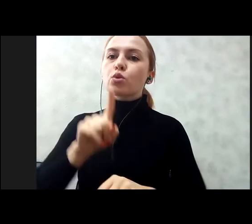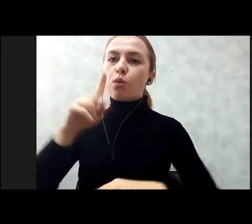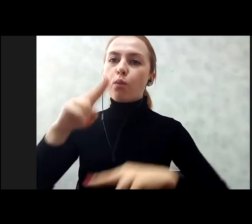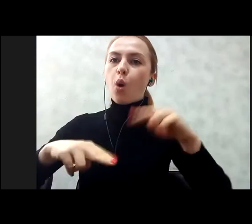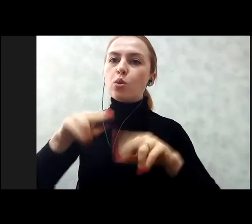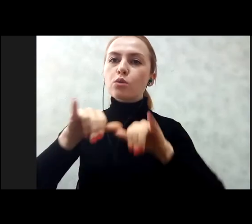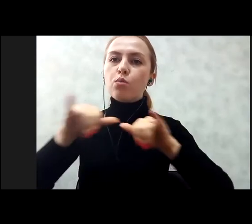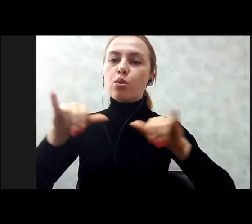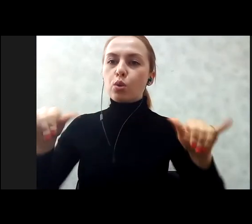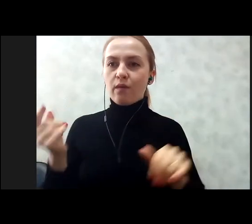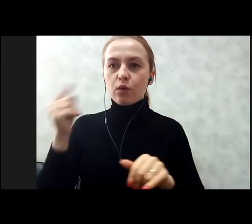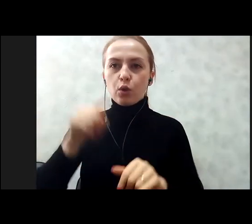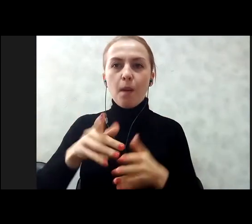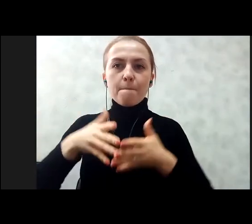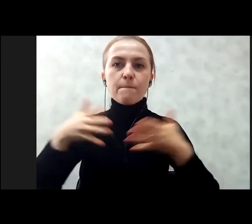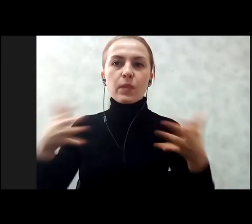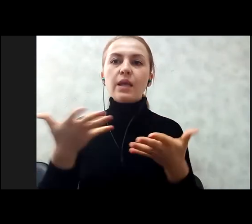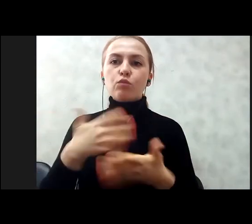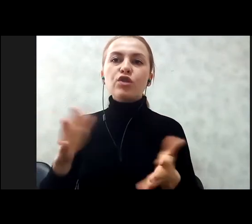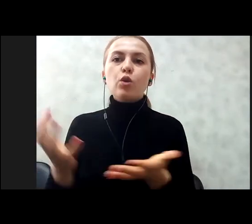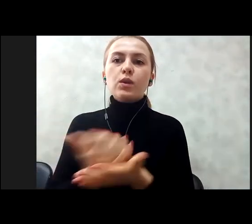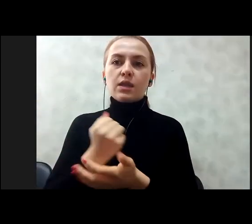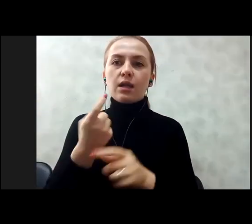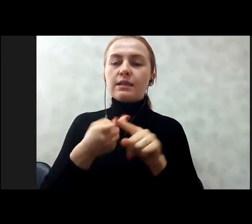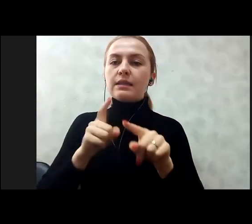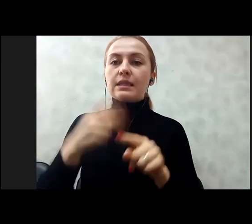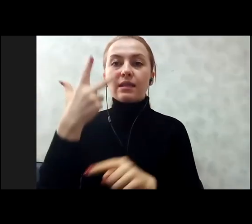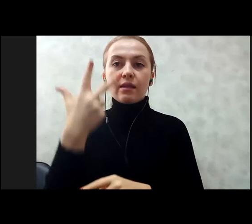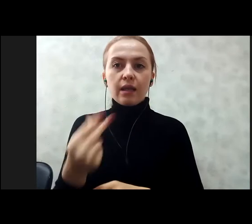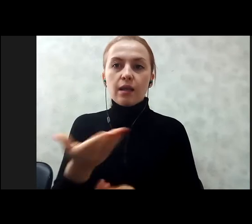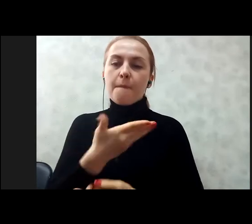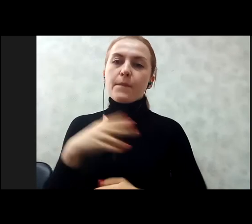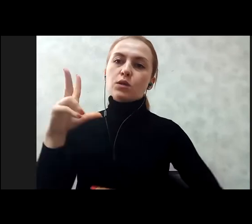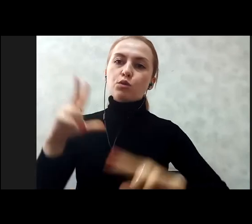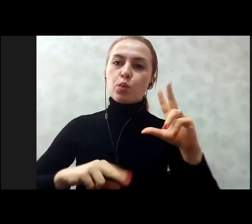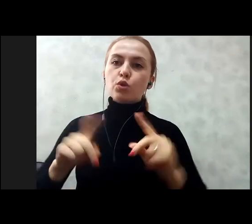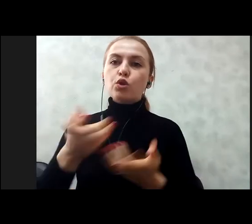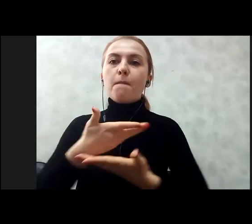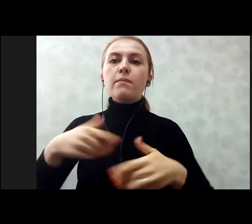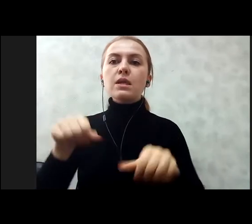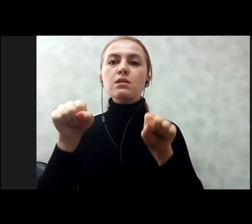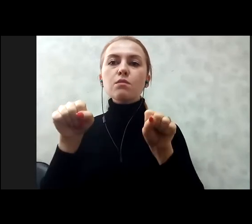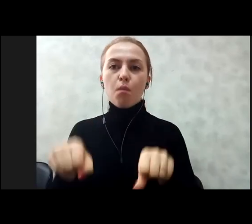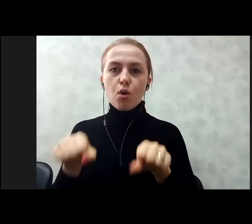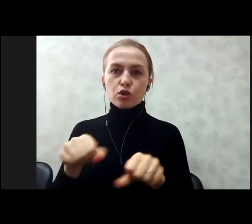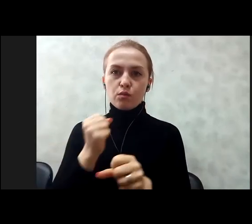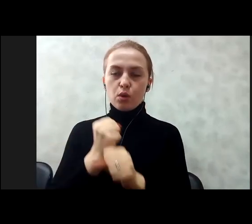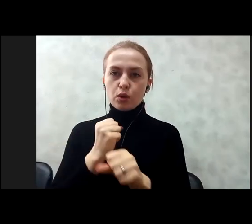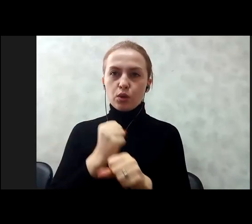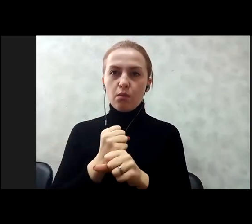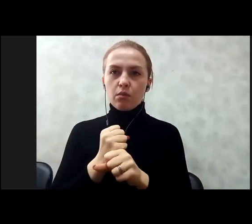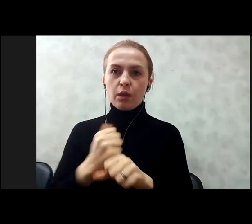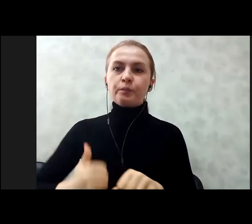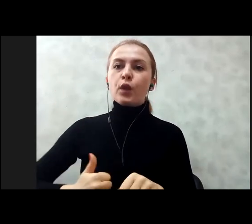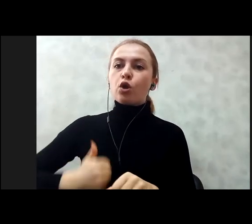Together, over these 3 days, we will make a significant contribution to strengthen democracy